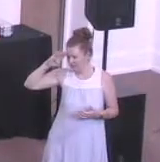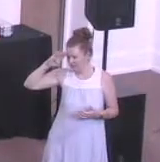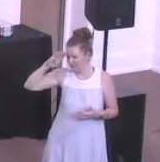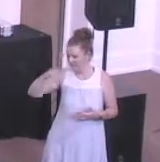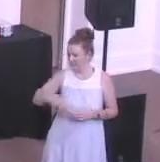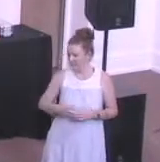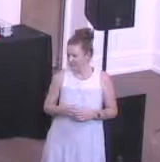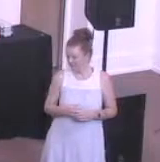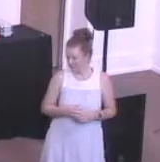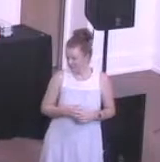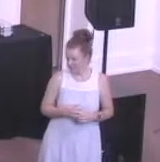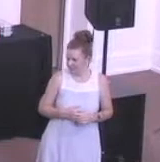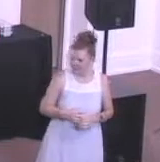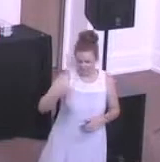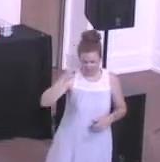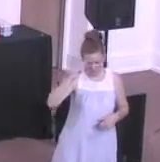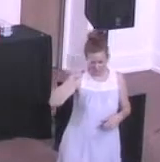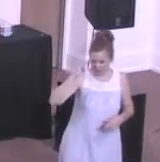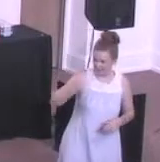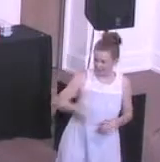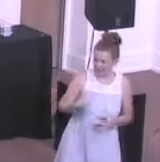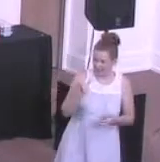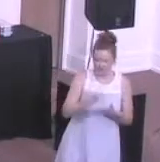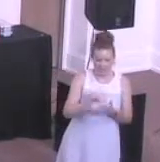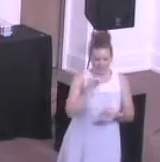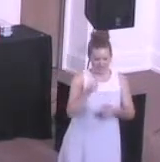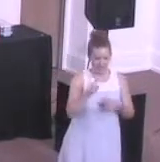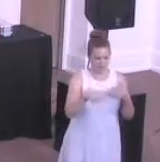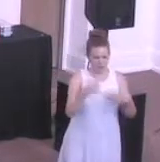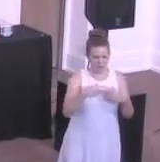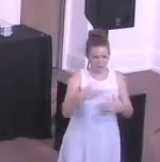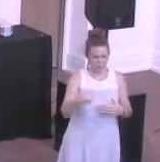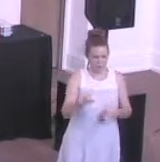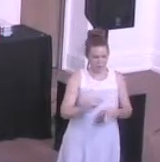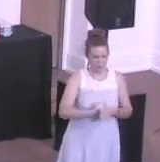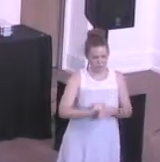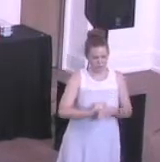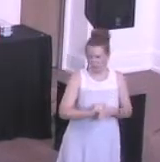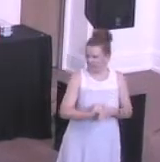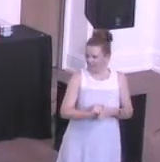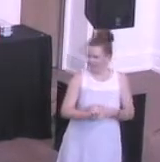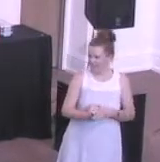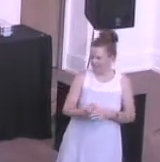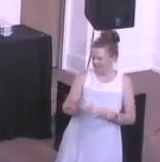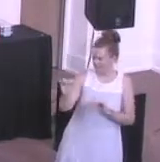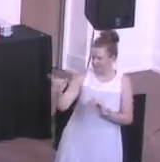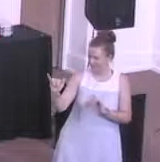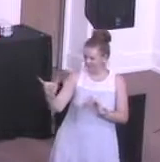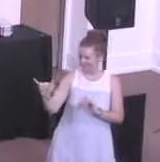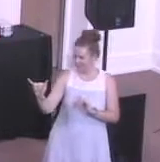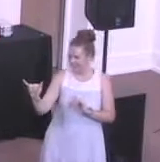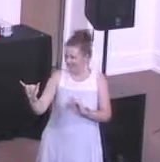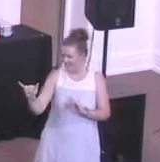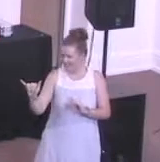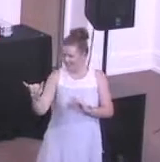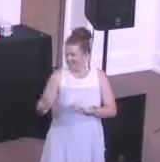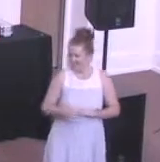It's fantastic. Look, he tightened right up. That doesn't go away, that training. Now, can you hold that for a minute? Yes.